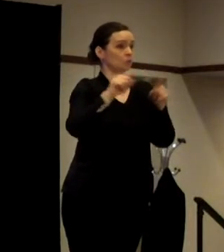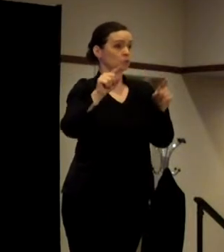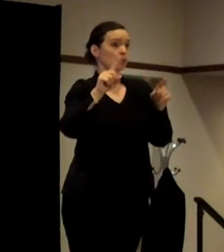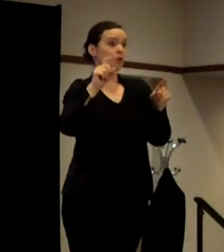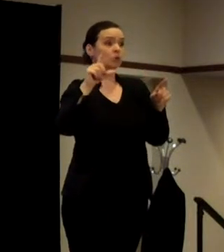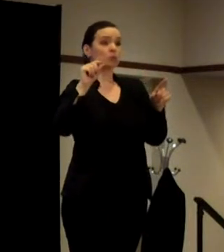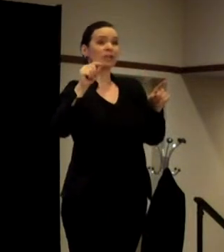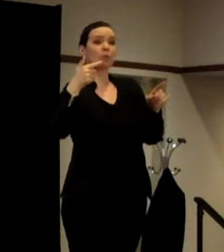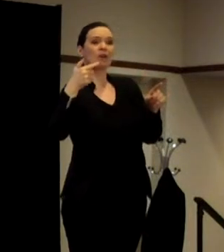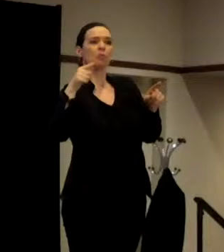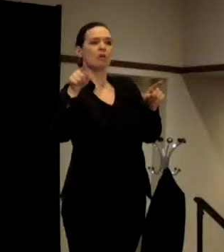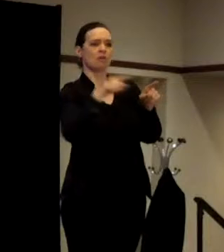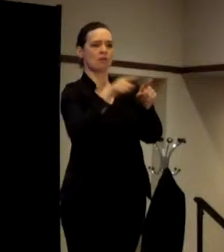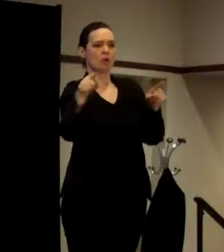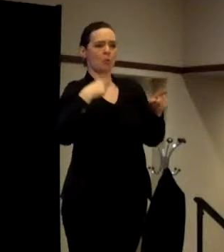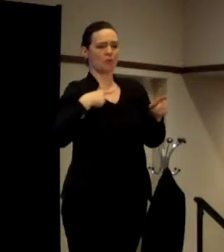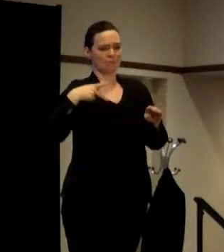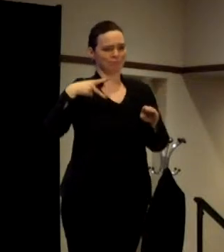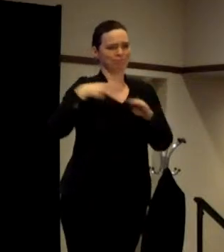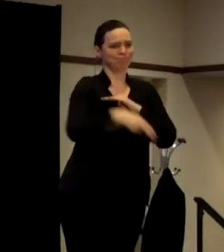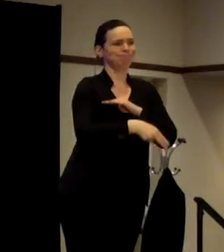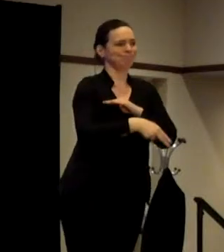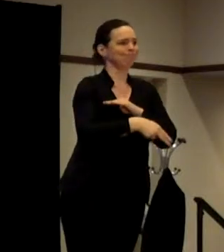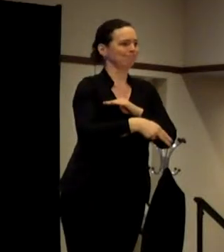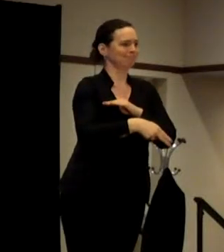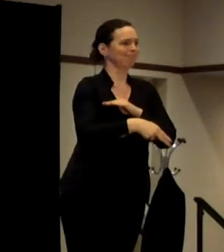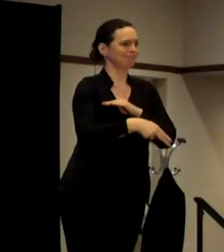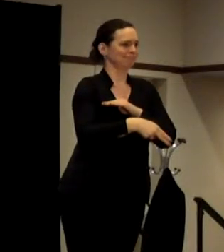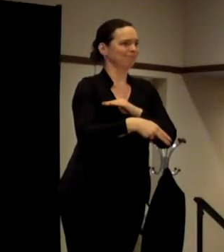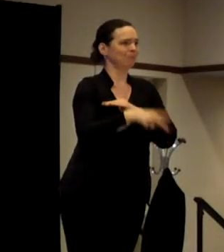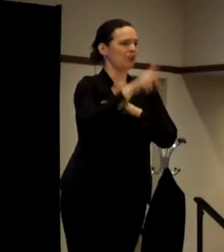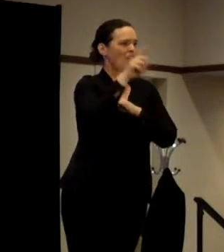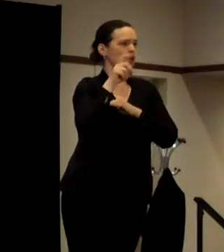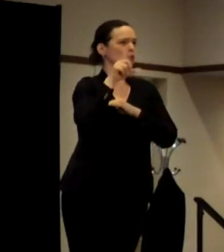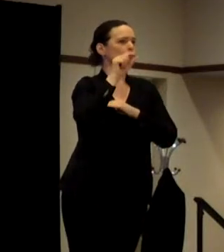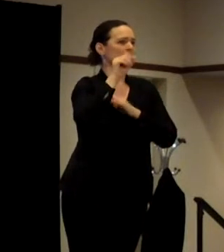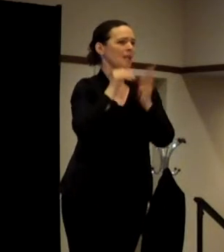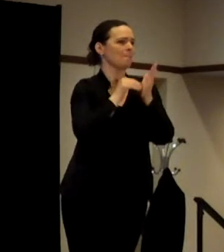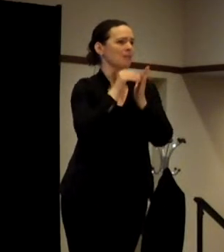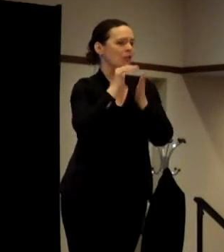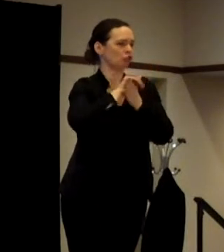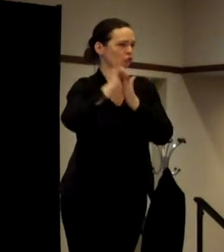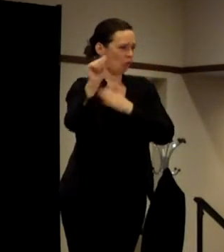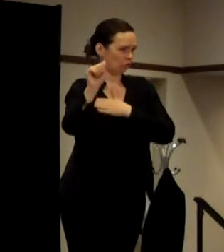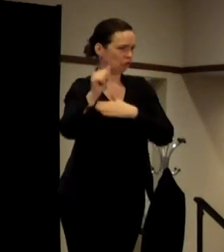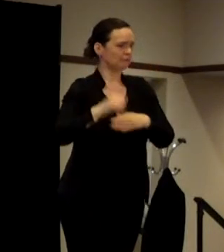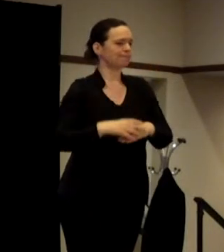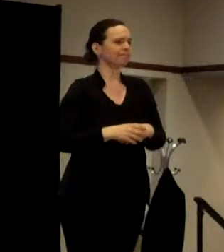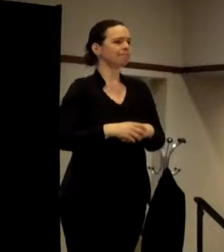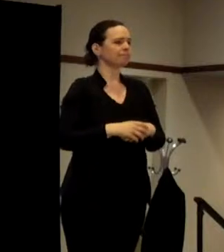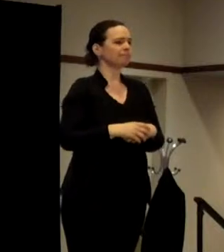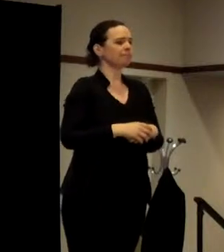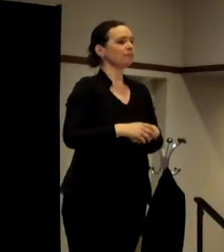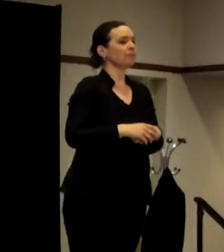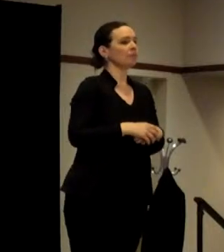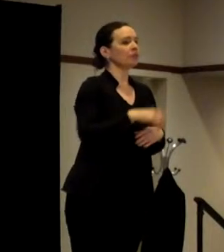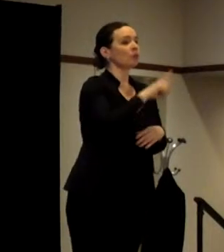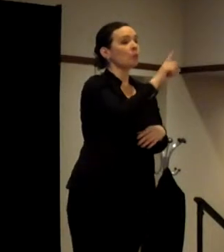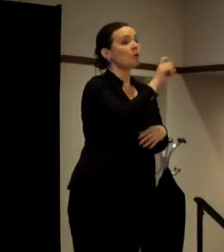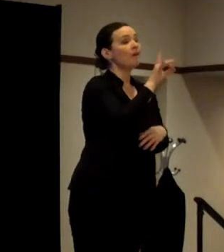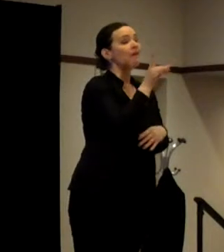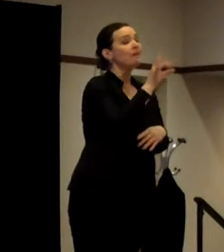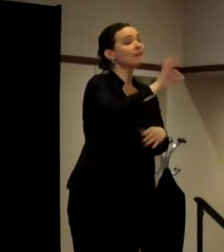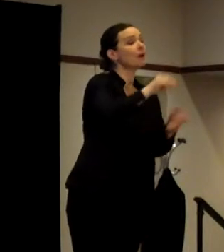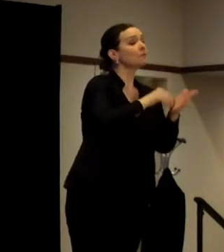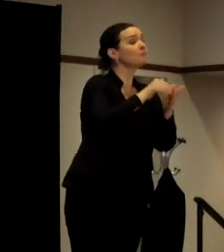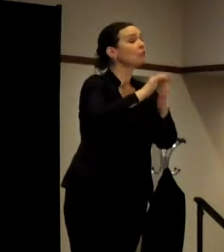is making us whole of lost revenues and or expenses that we've cut. And it